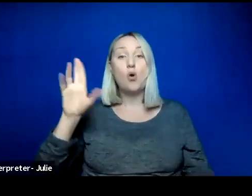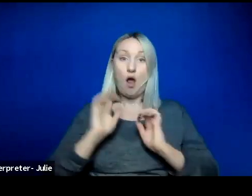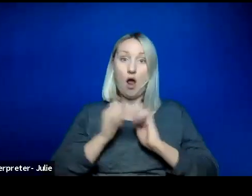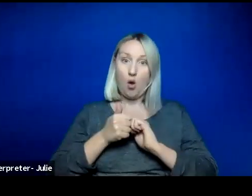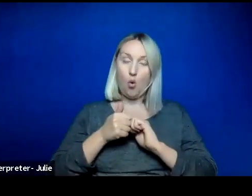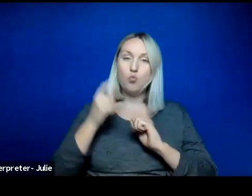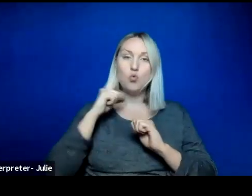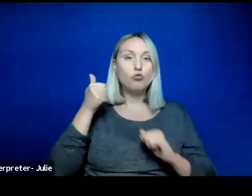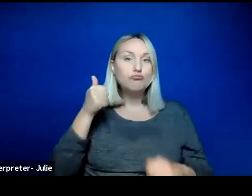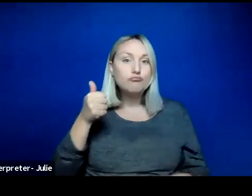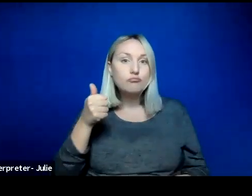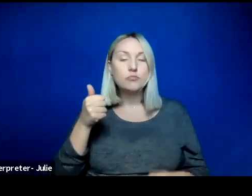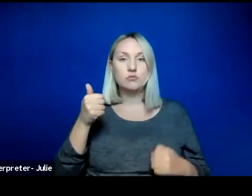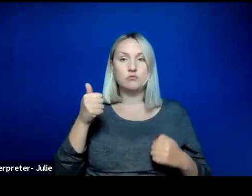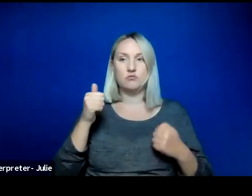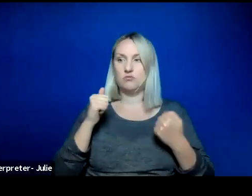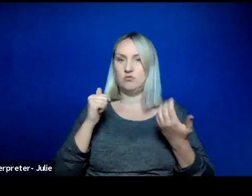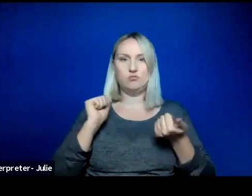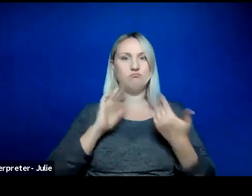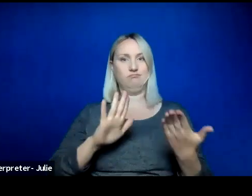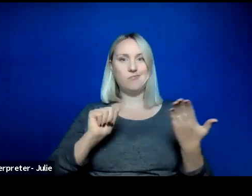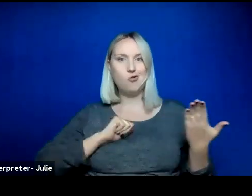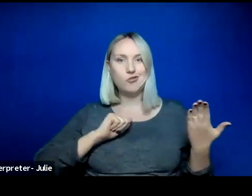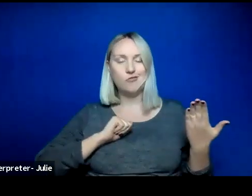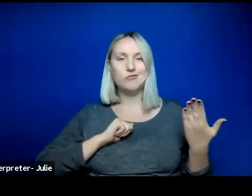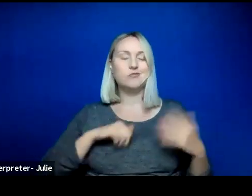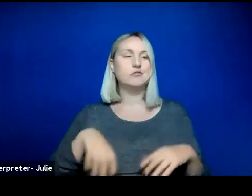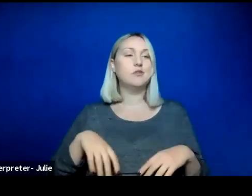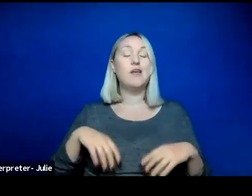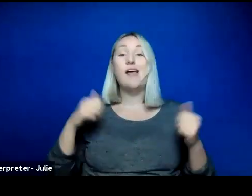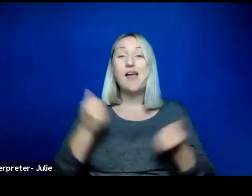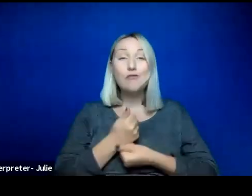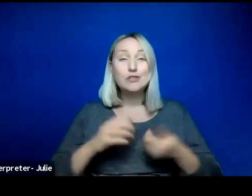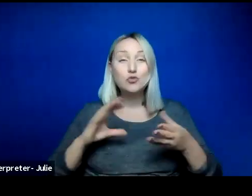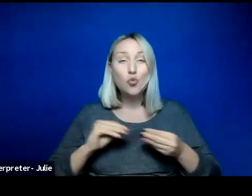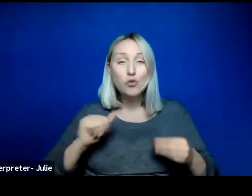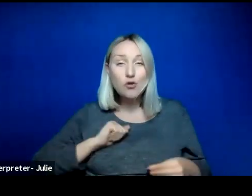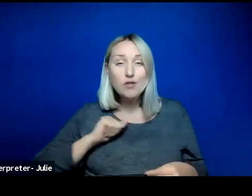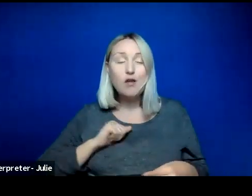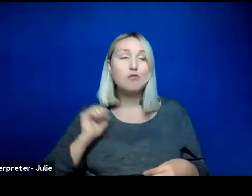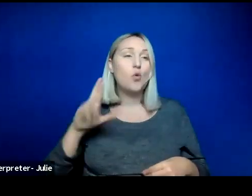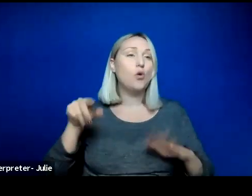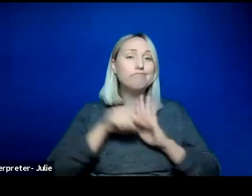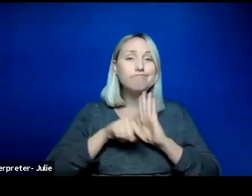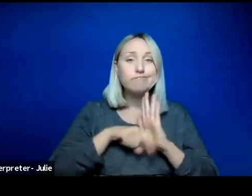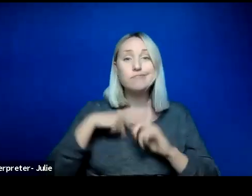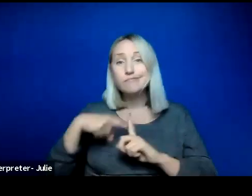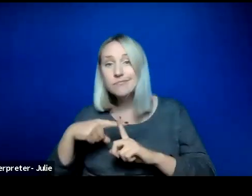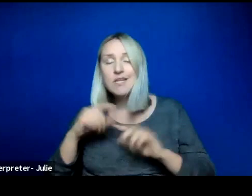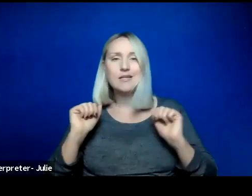out of our own way, right? All the things and stories that we tell ourselves can